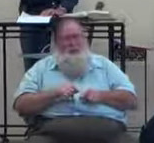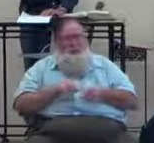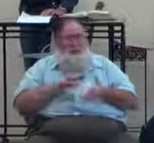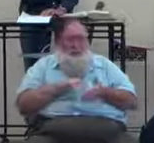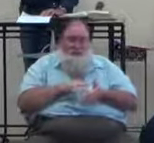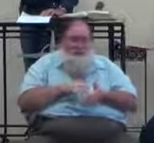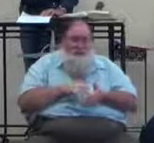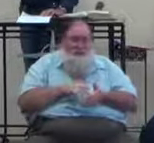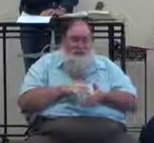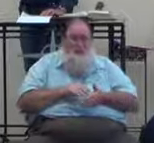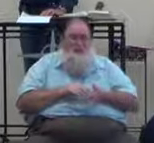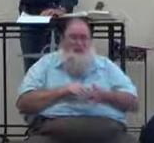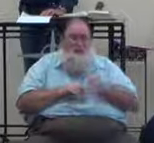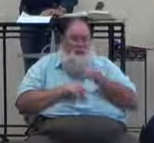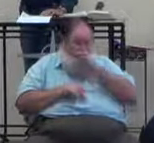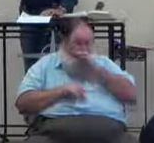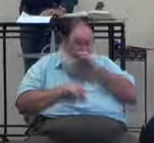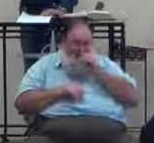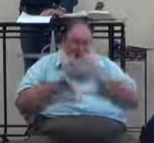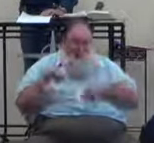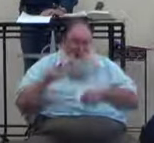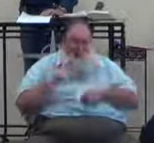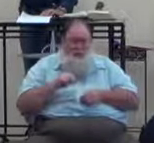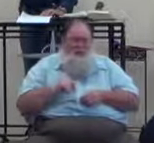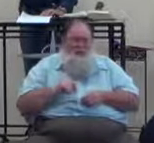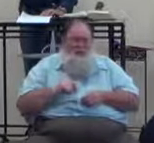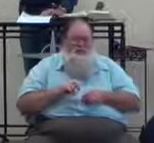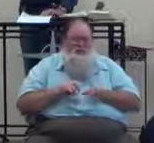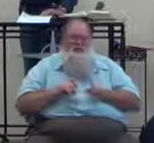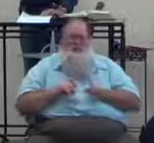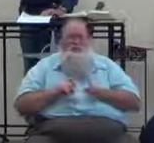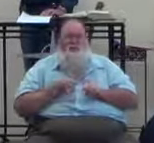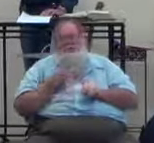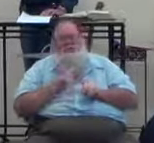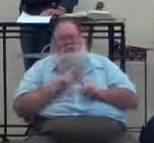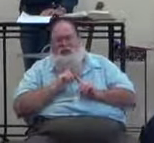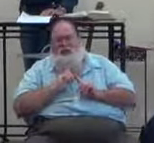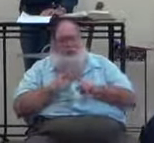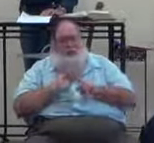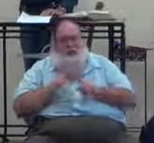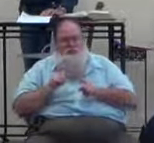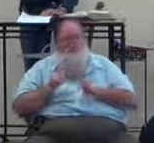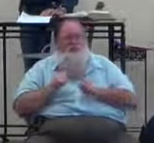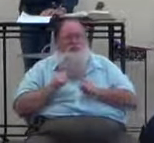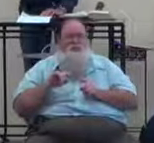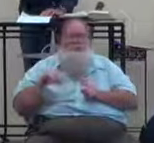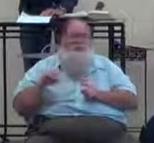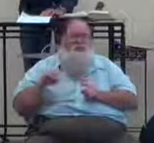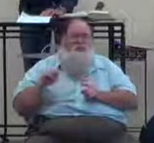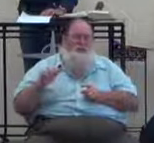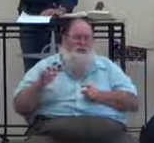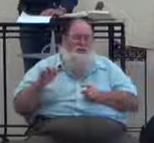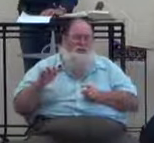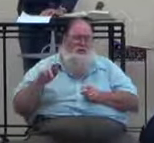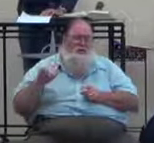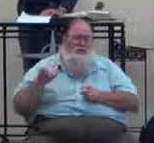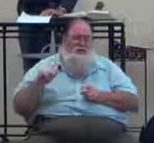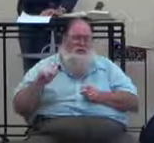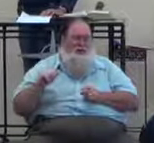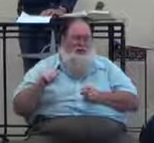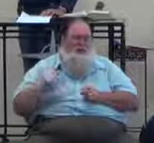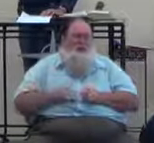Samaria. Well, that place got shook up, and they went in there and caused a bunch of havoc and caused that place